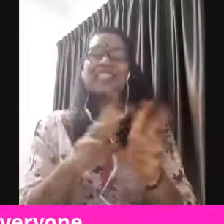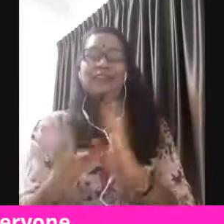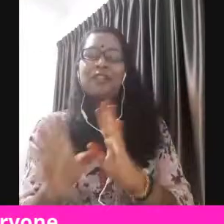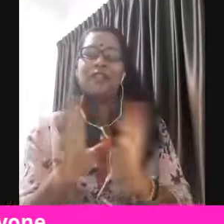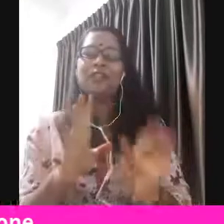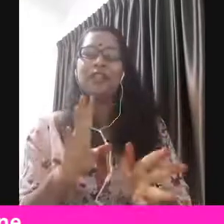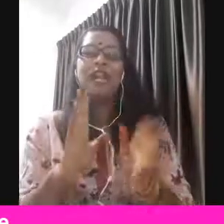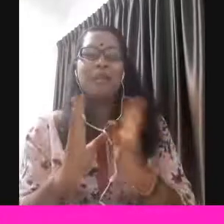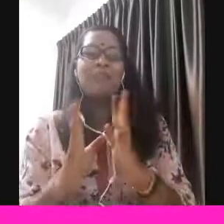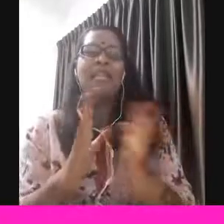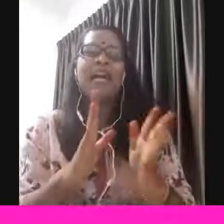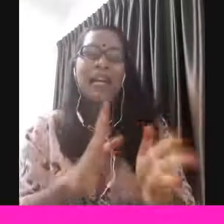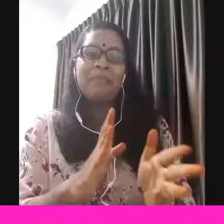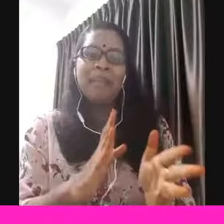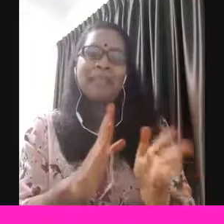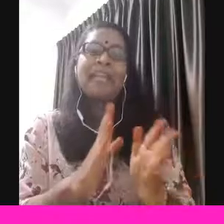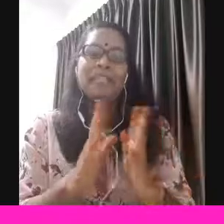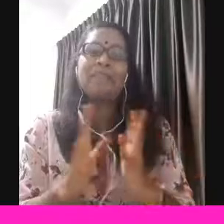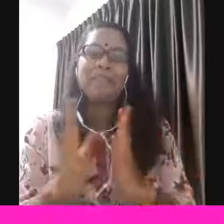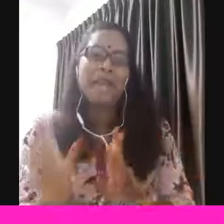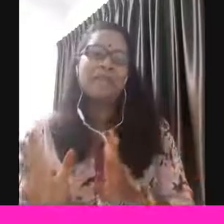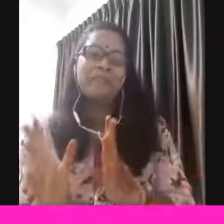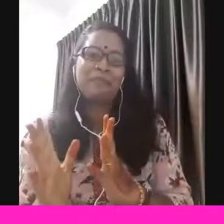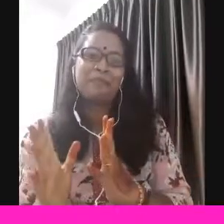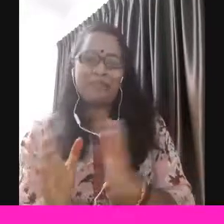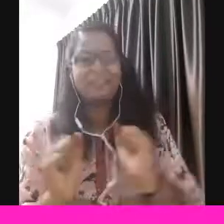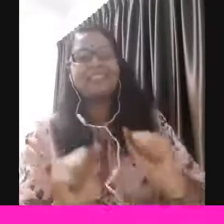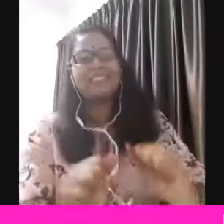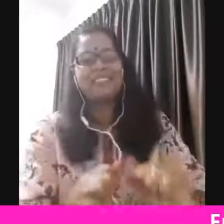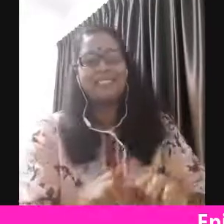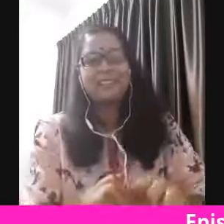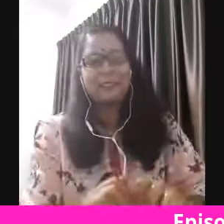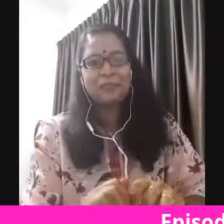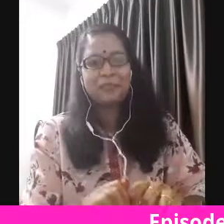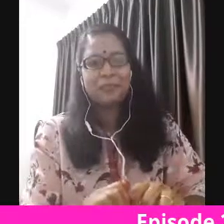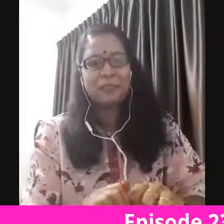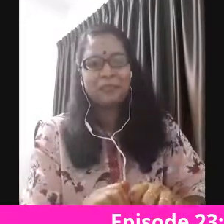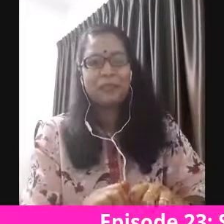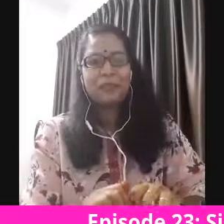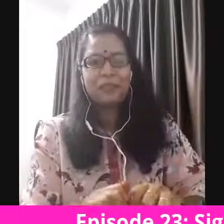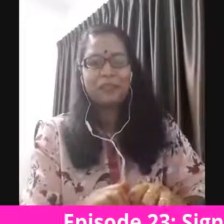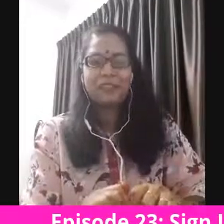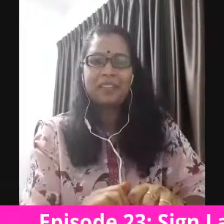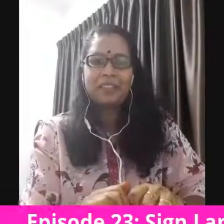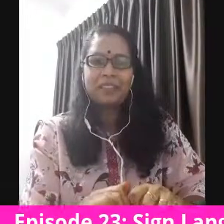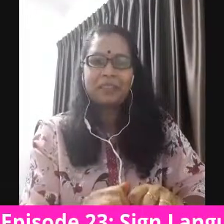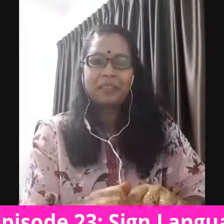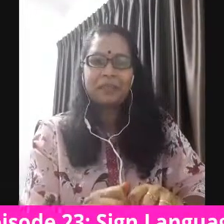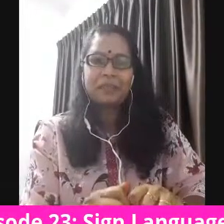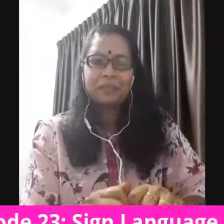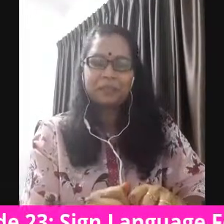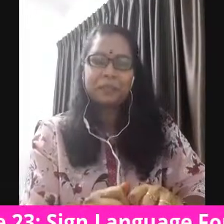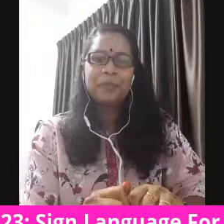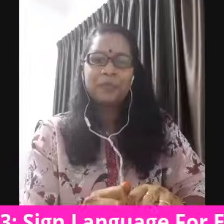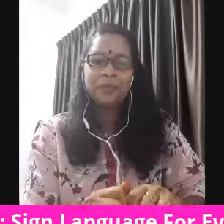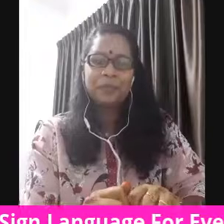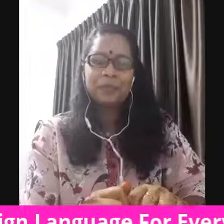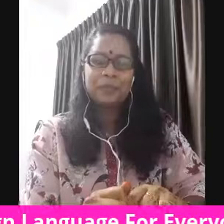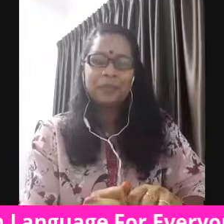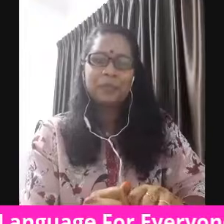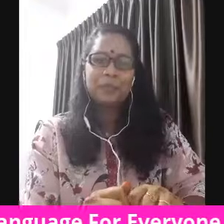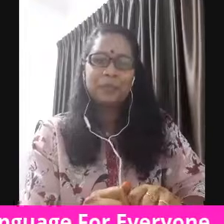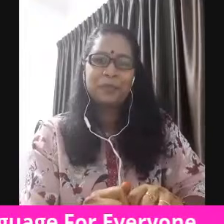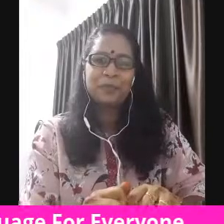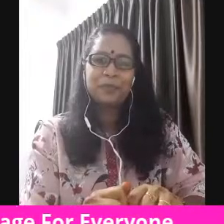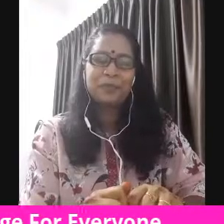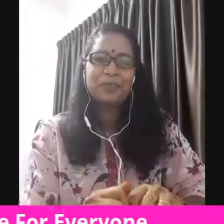that's the All difference right. between BIM and KTBM. Mm-hmm. Okay, so Mm-hmm. BIM is like Understand. straight to the point.